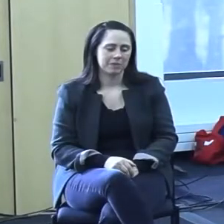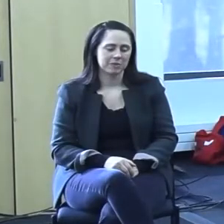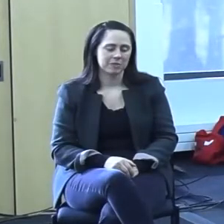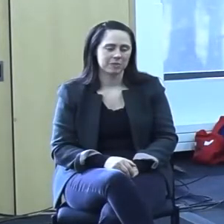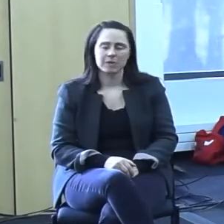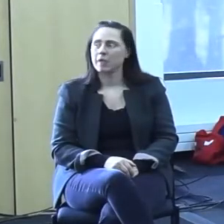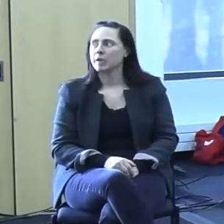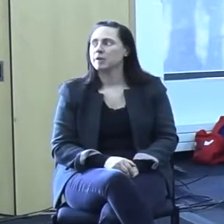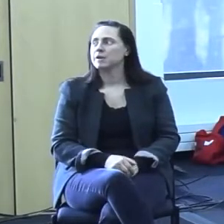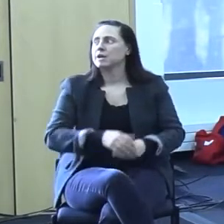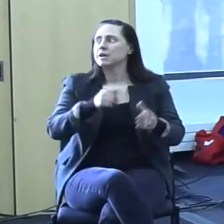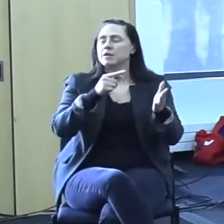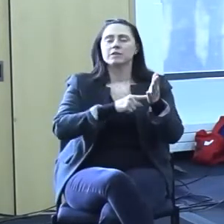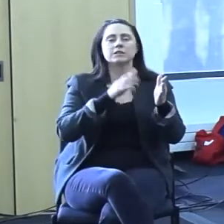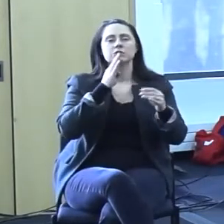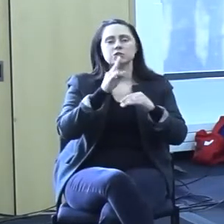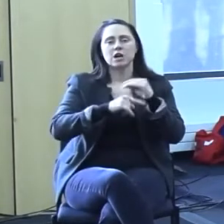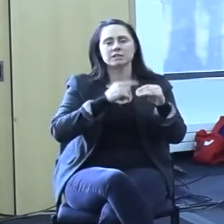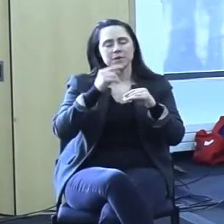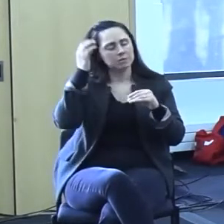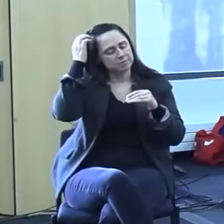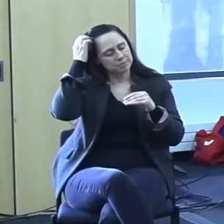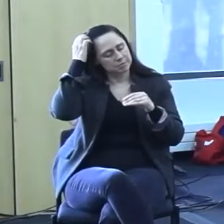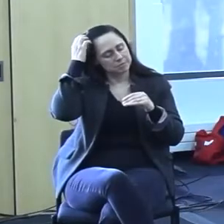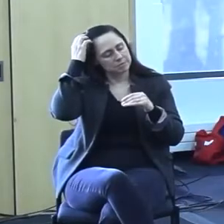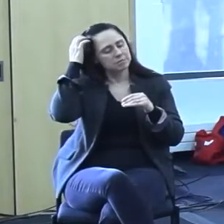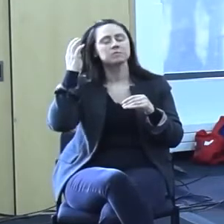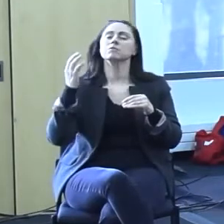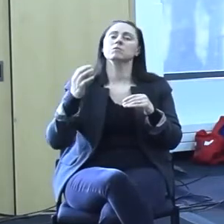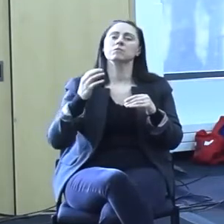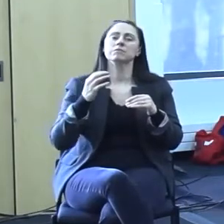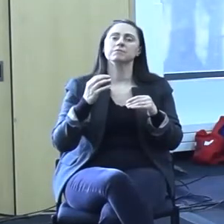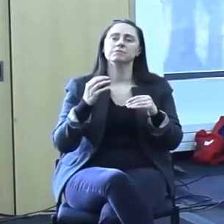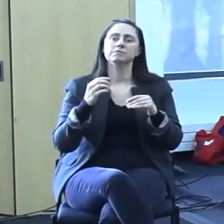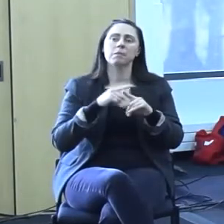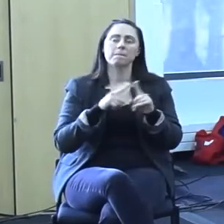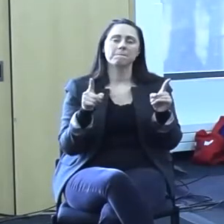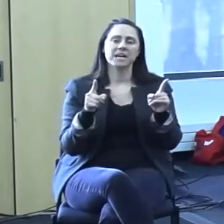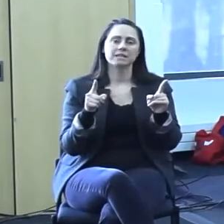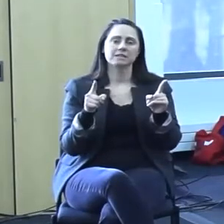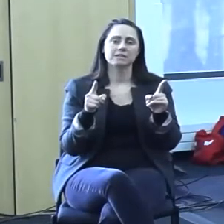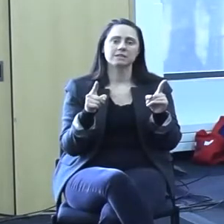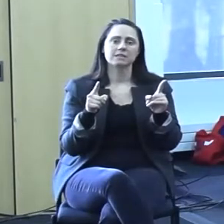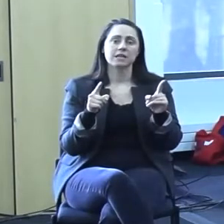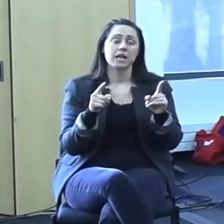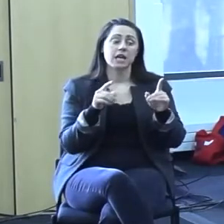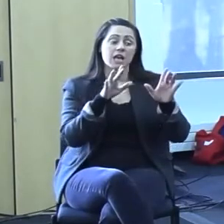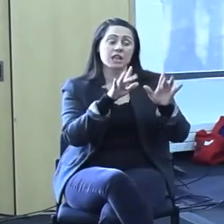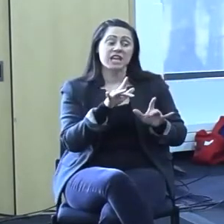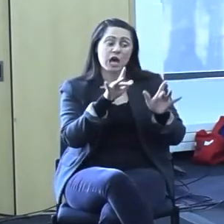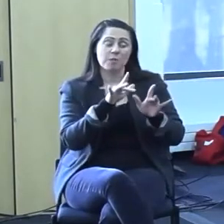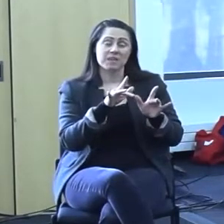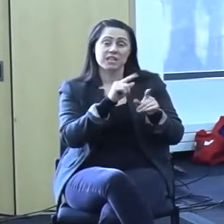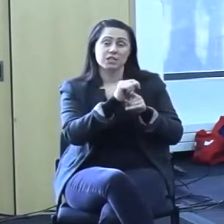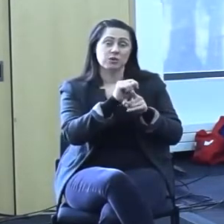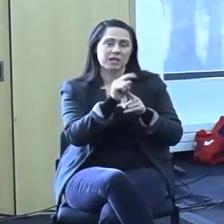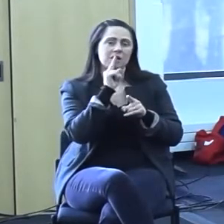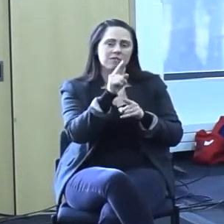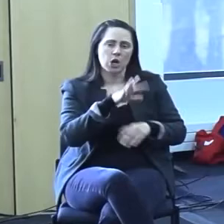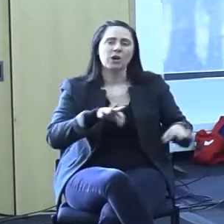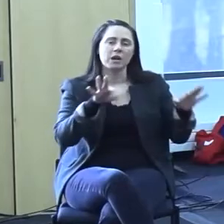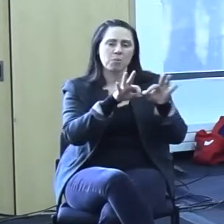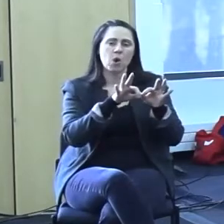I mean, this is kind of mentioned in so many words, but the empathy training is unbelievably